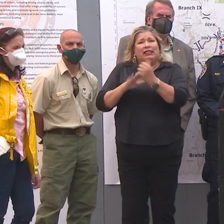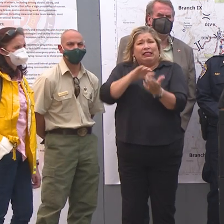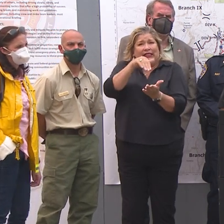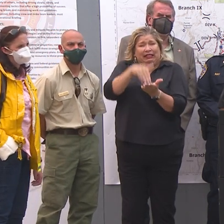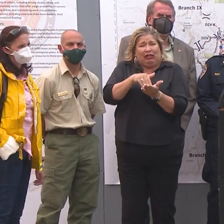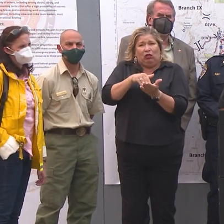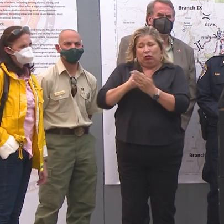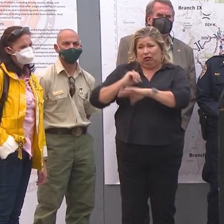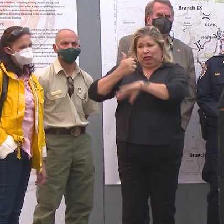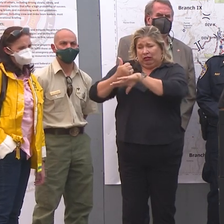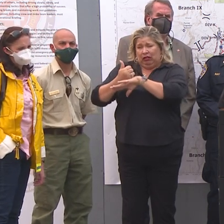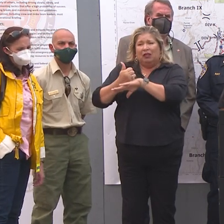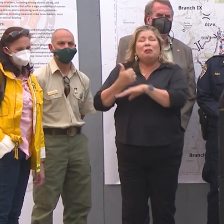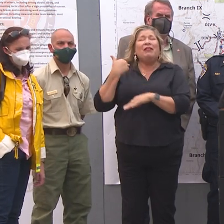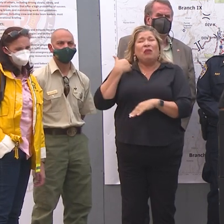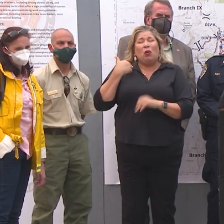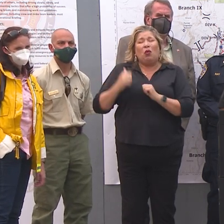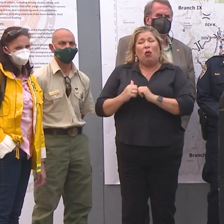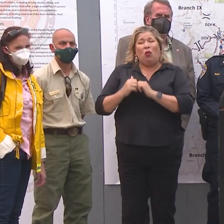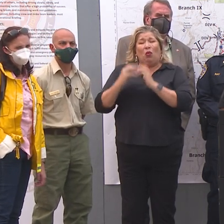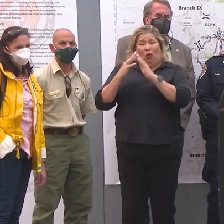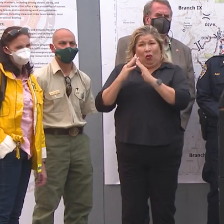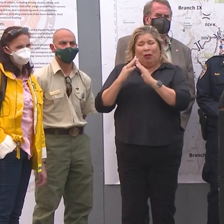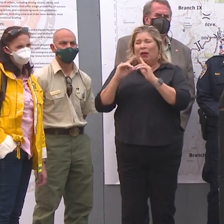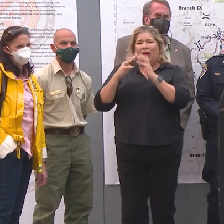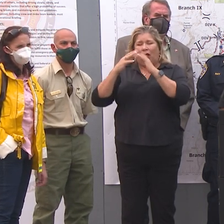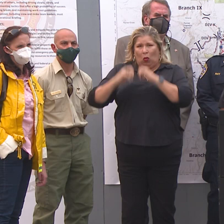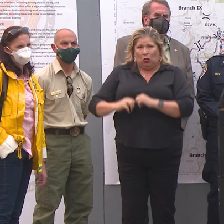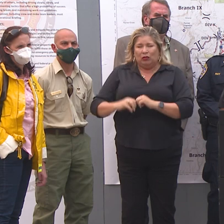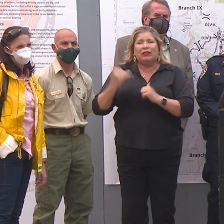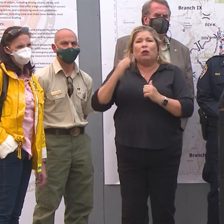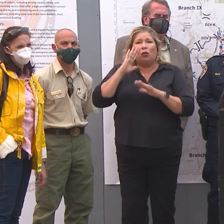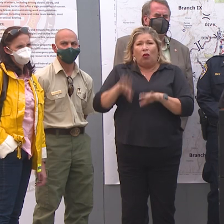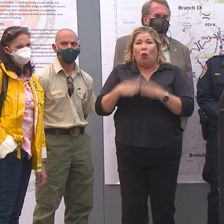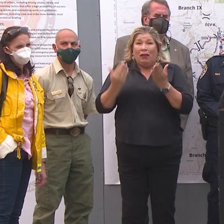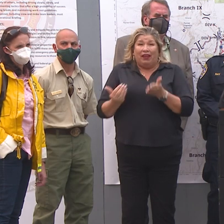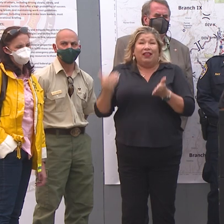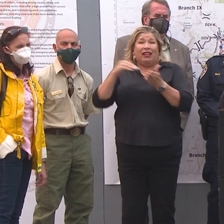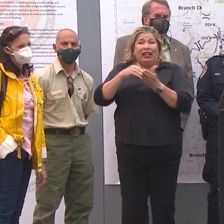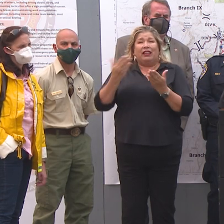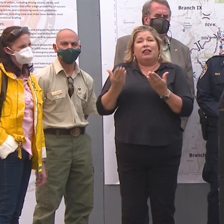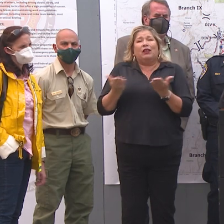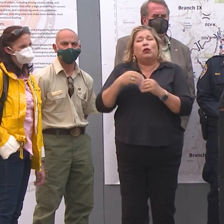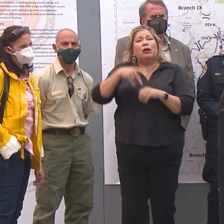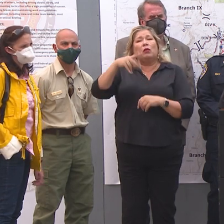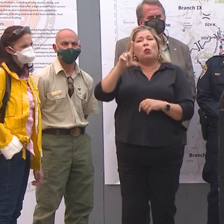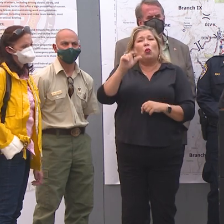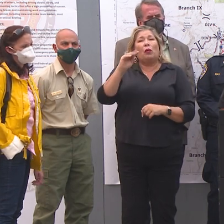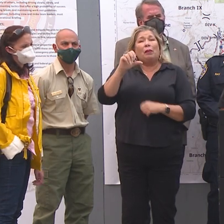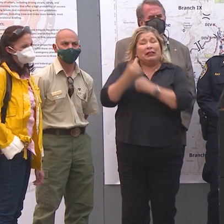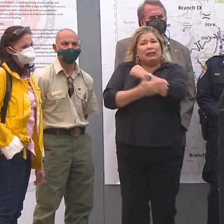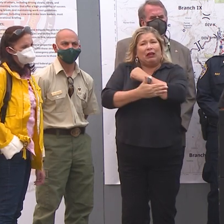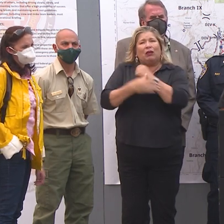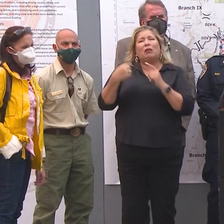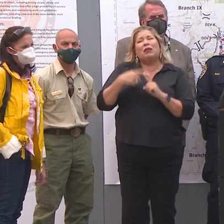open and then closed here in Plumas. It'll be opening again shortly and in some of the other counties as well. So